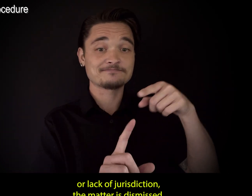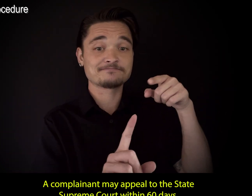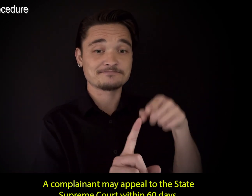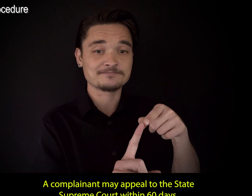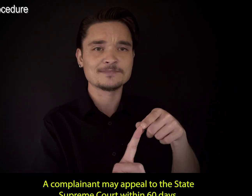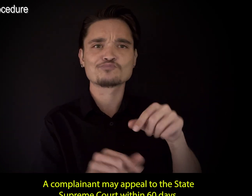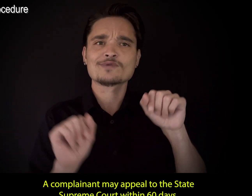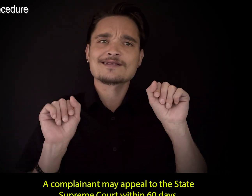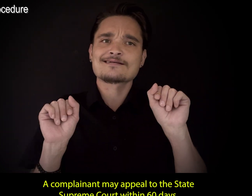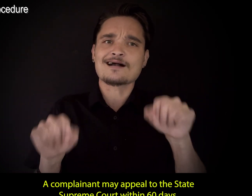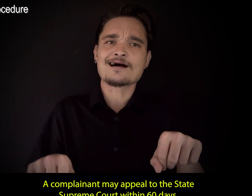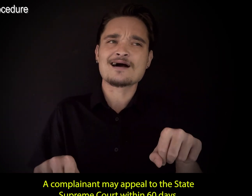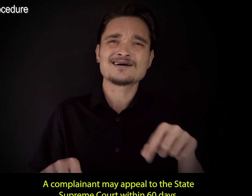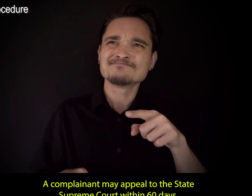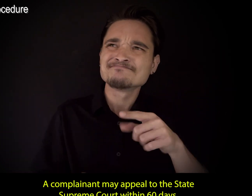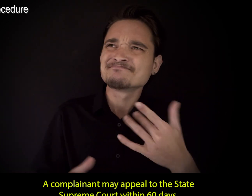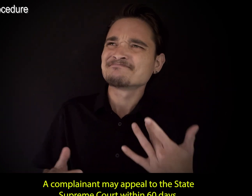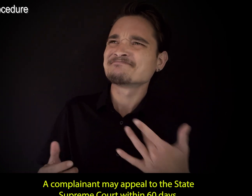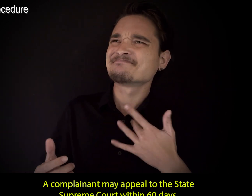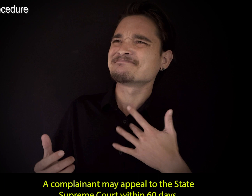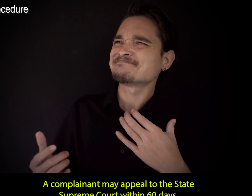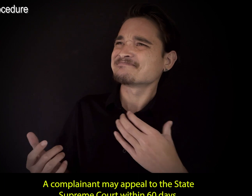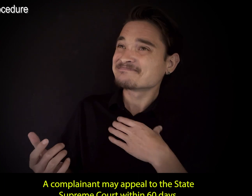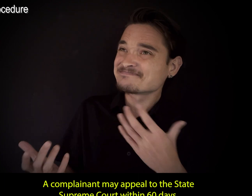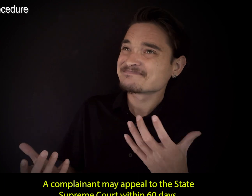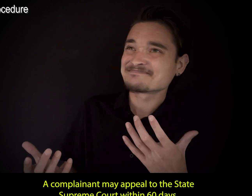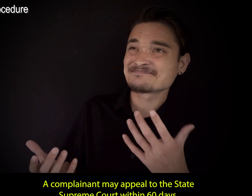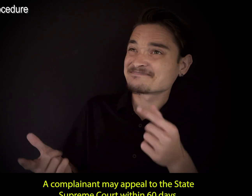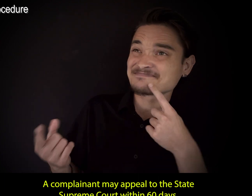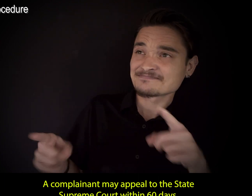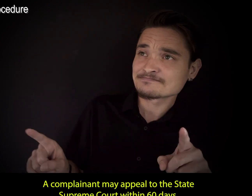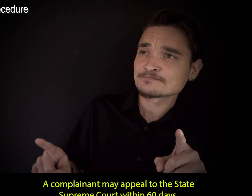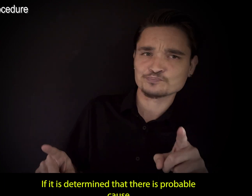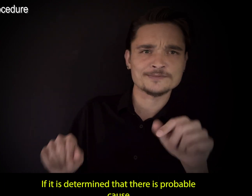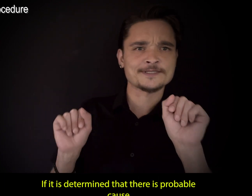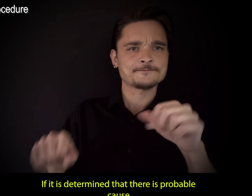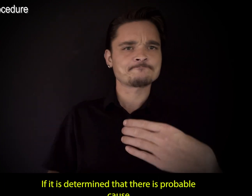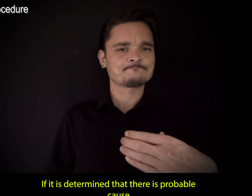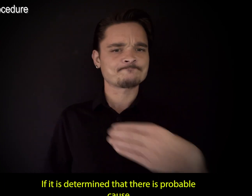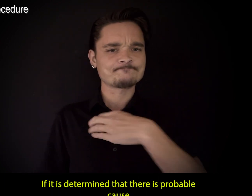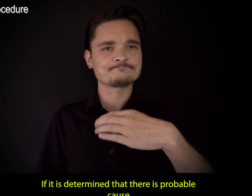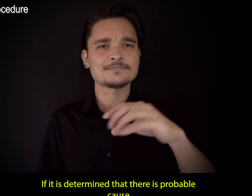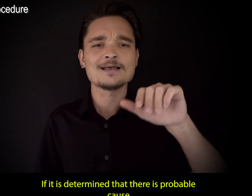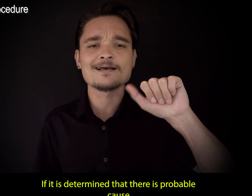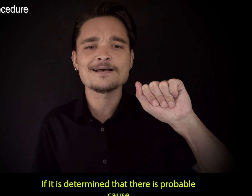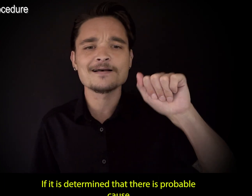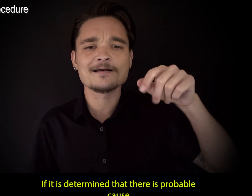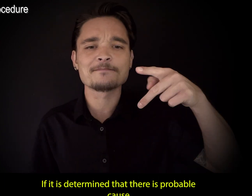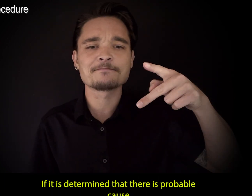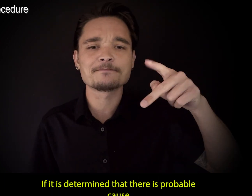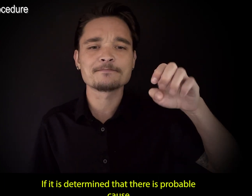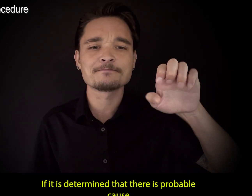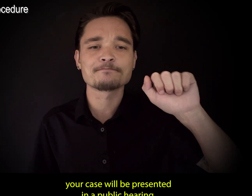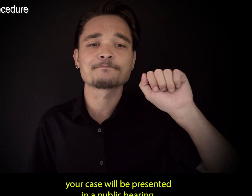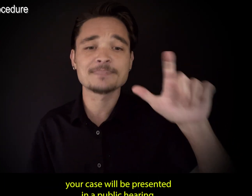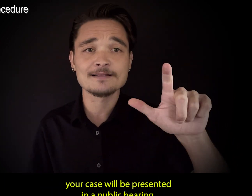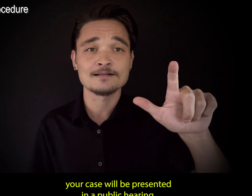A complainant may appeal to the state Supreme Court within 60 days. If it is determined that there is probable cause, your case will